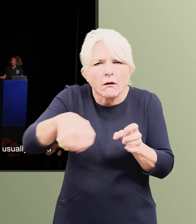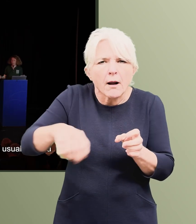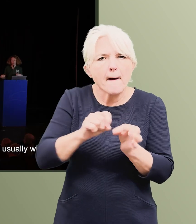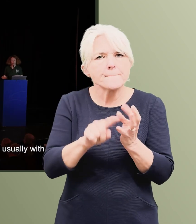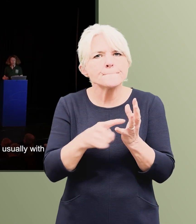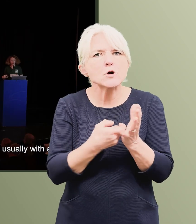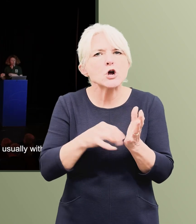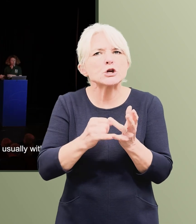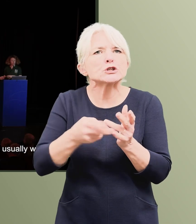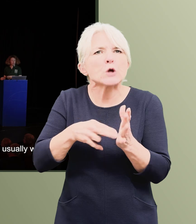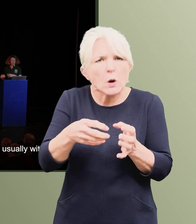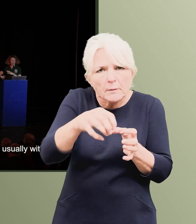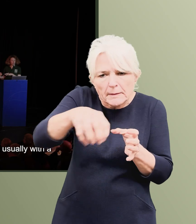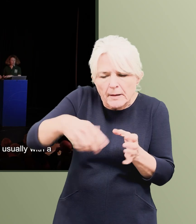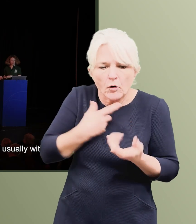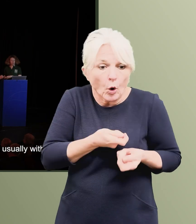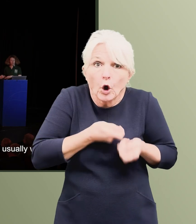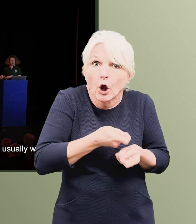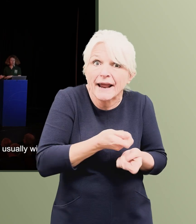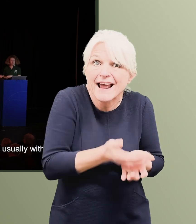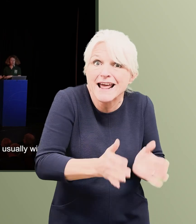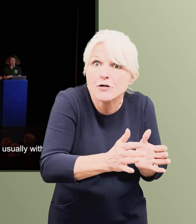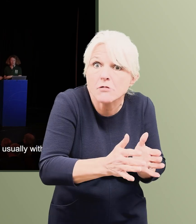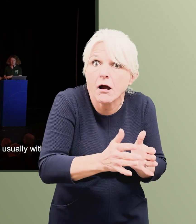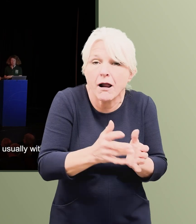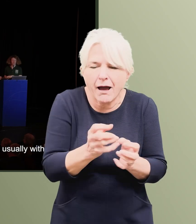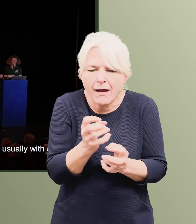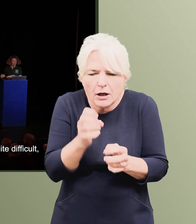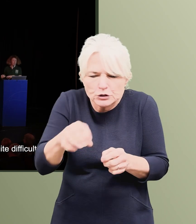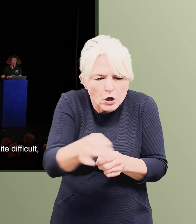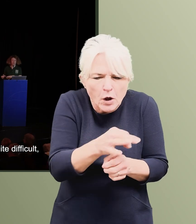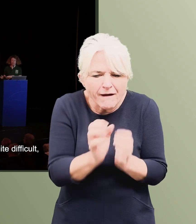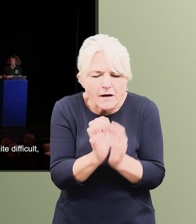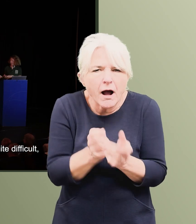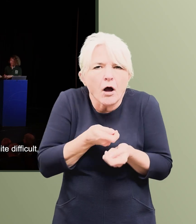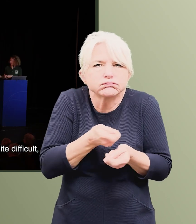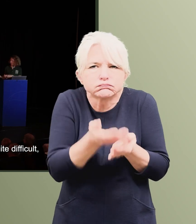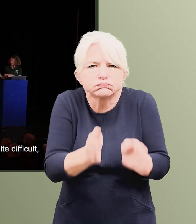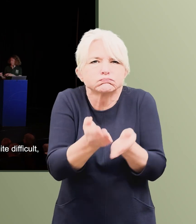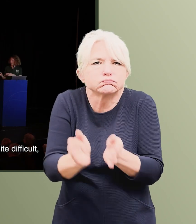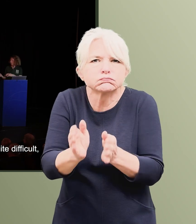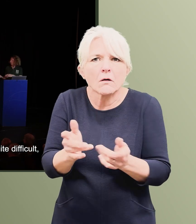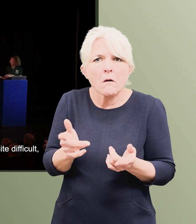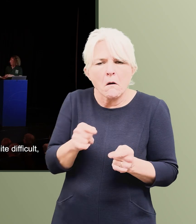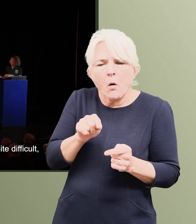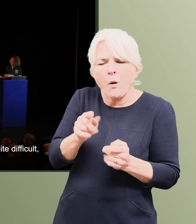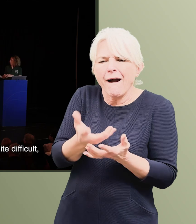again. And also often storage pits, usually with a quern in the bottom, that I suspect have been left behind.